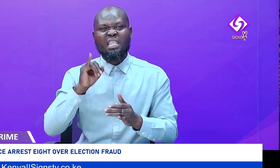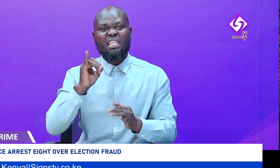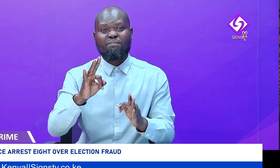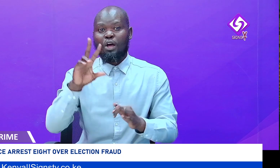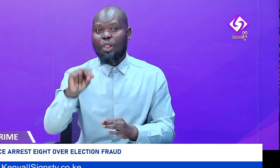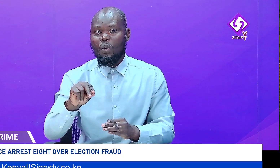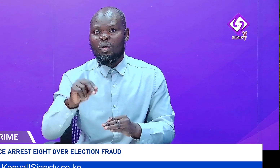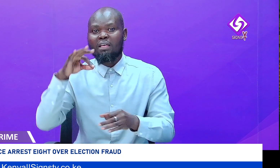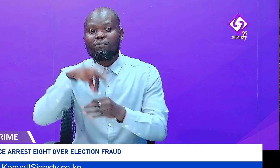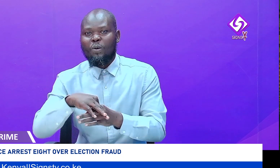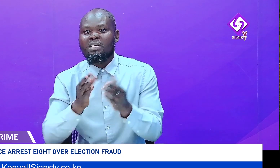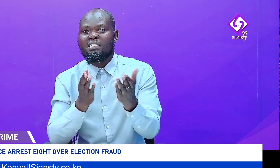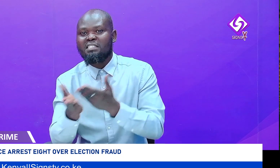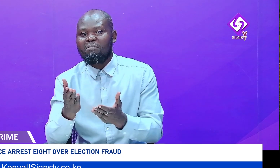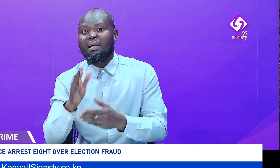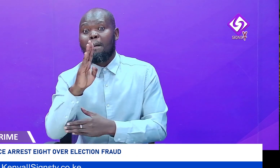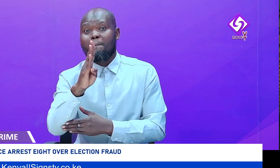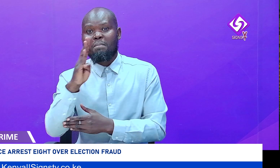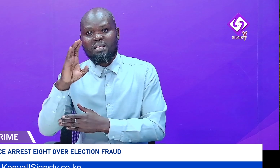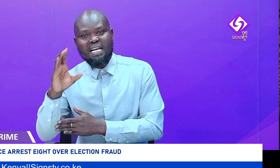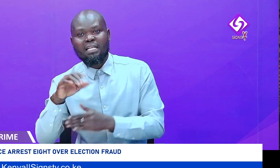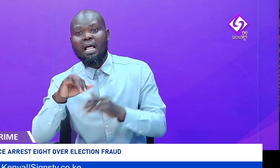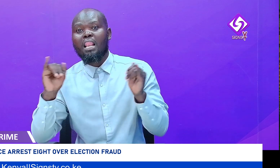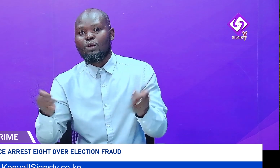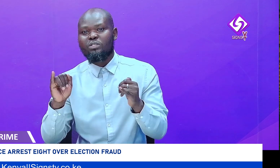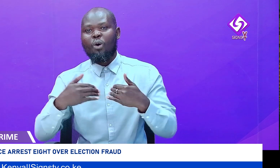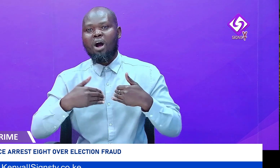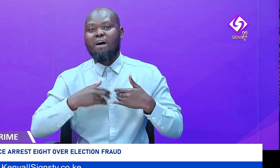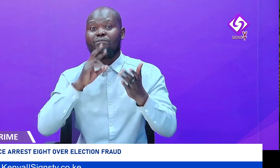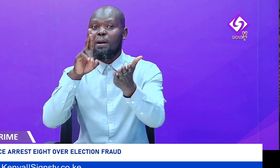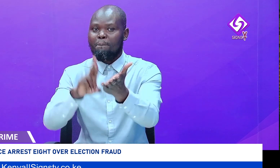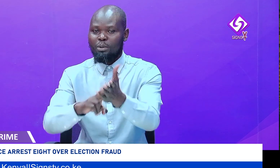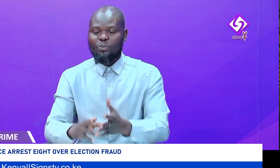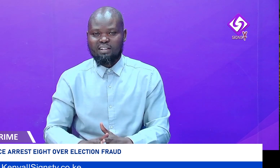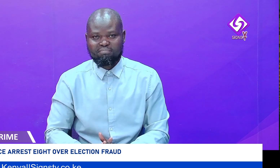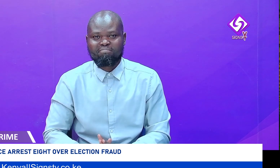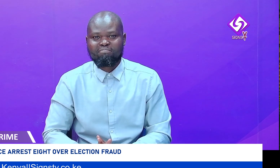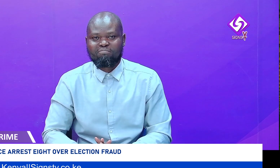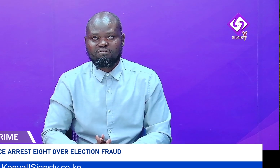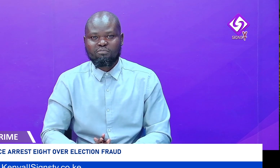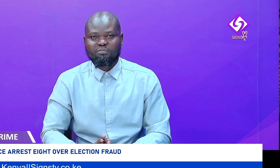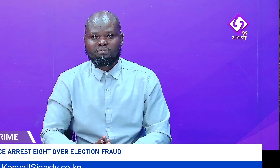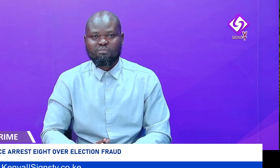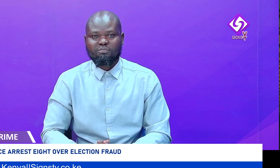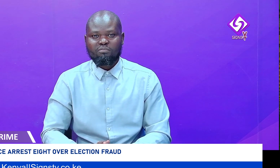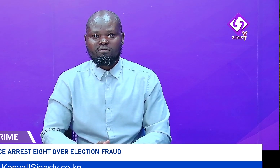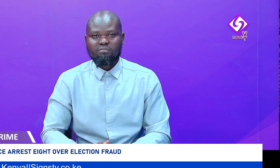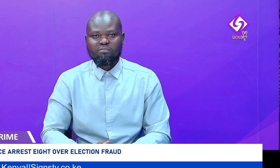final results will only be announced once all votes are verified. The Commission has until Wednesday